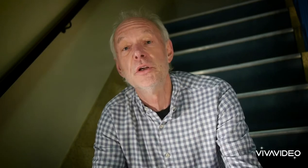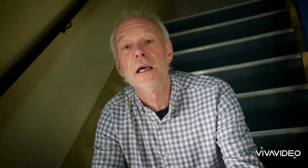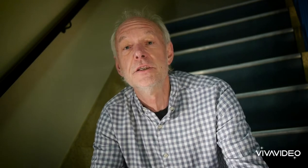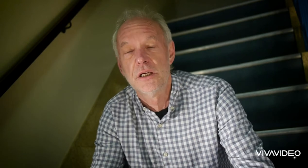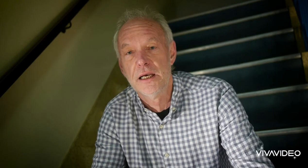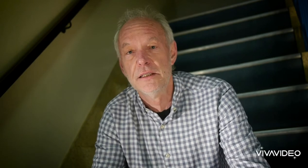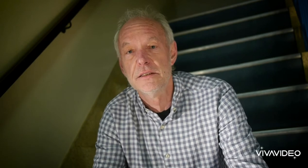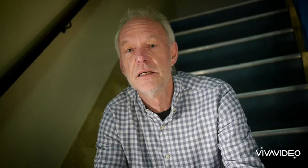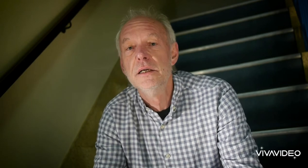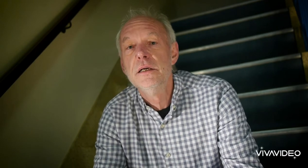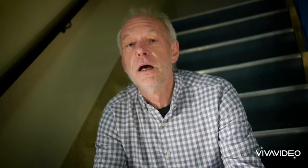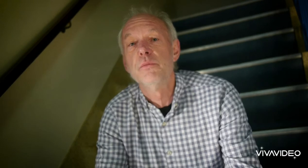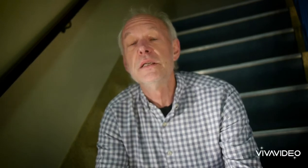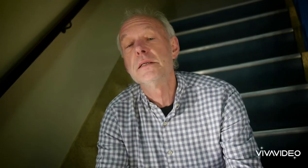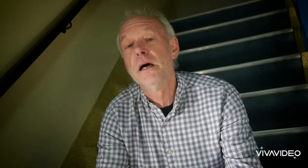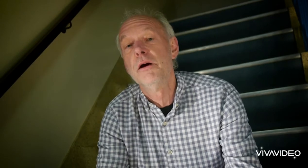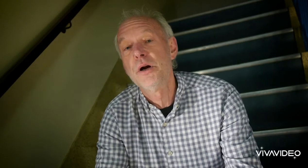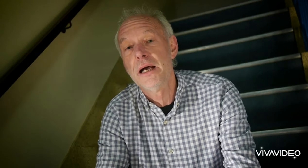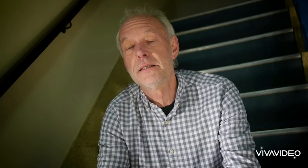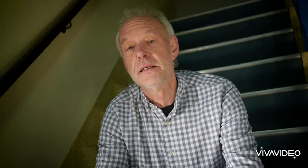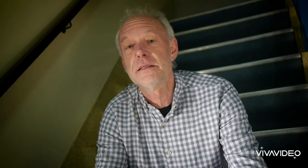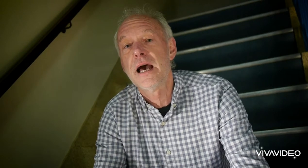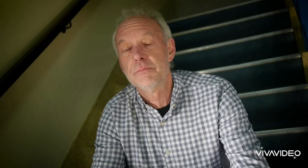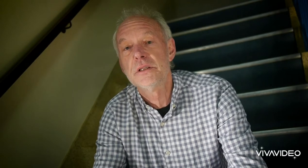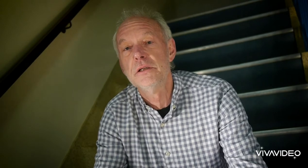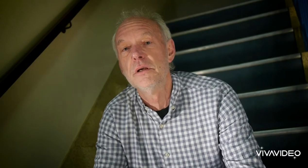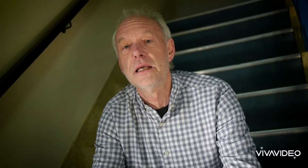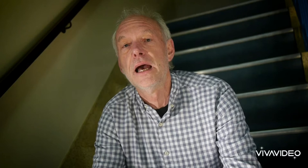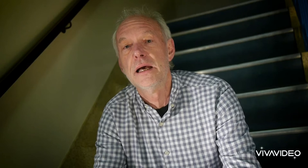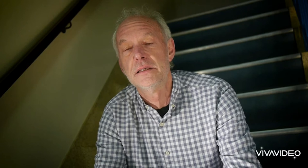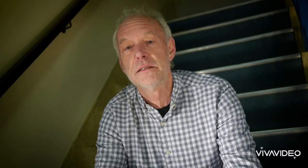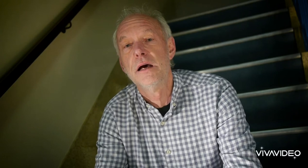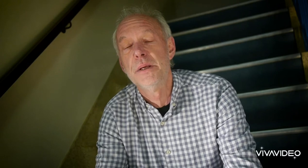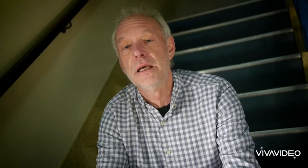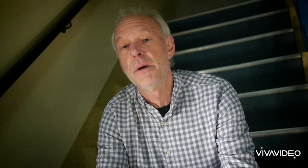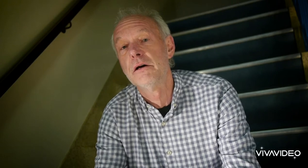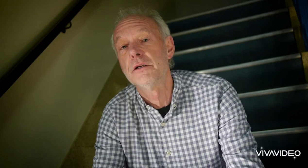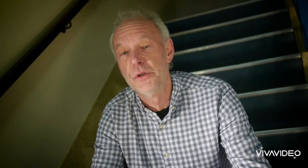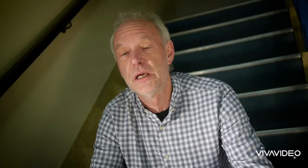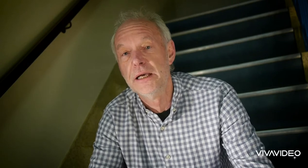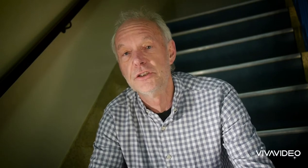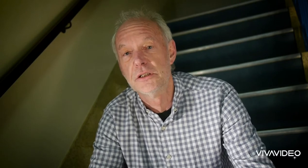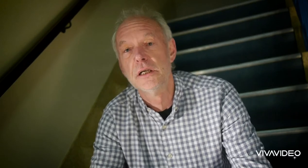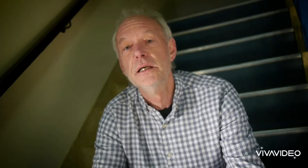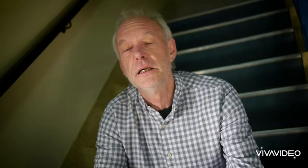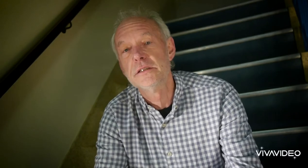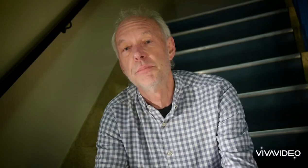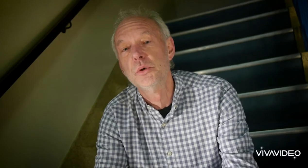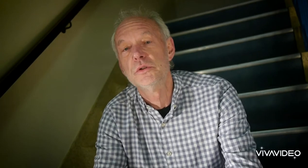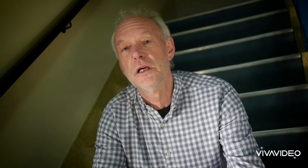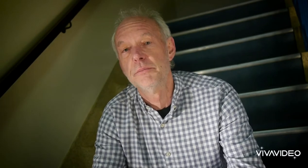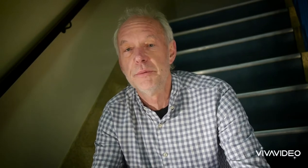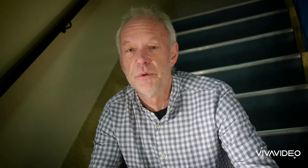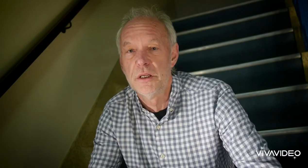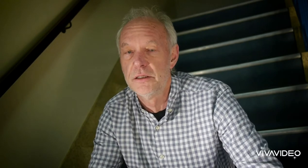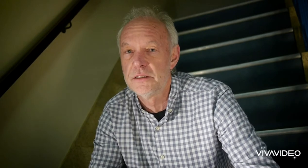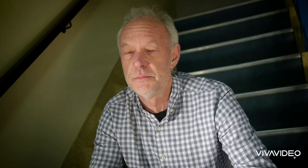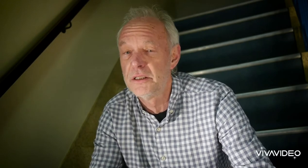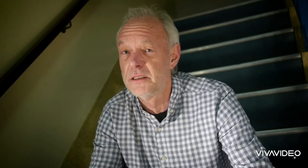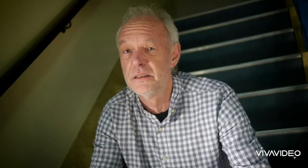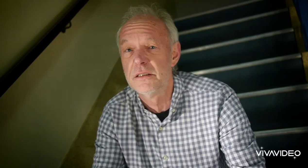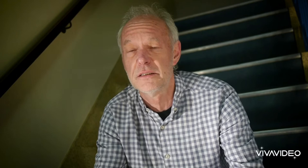for communication aids. And we see our practice absolutely as a being about communication. It supports young people